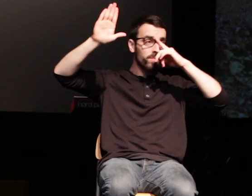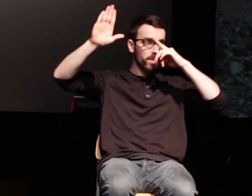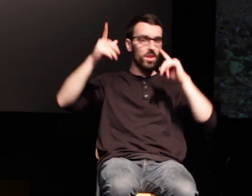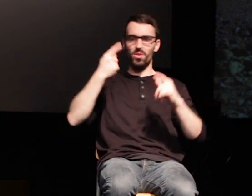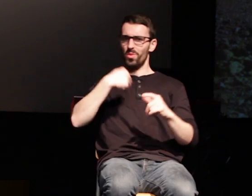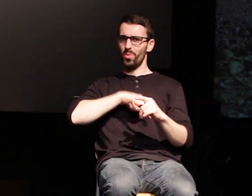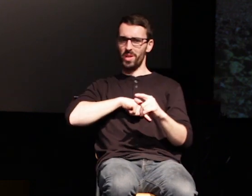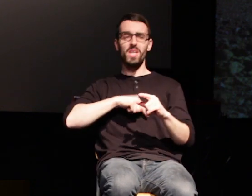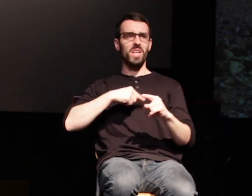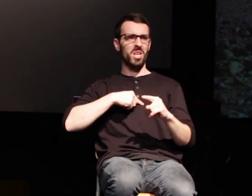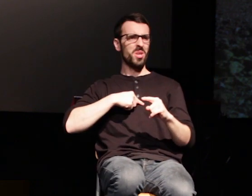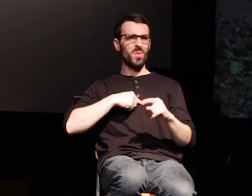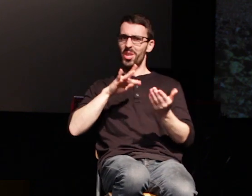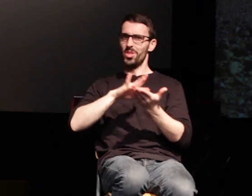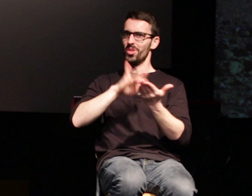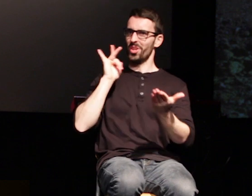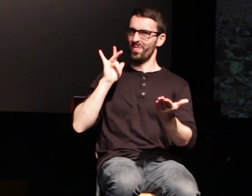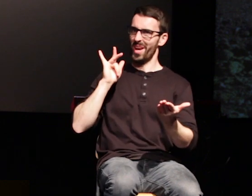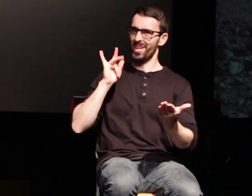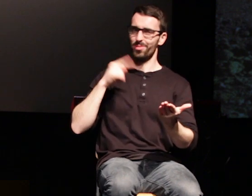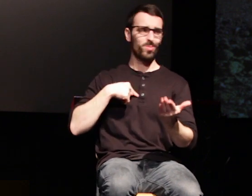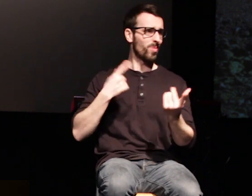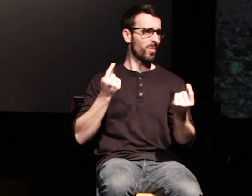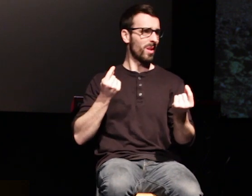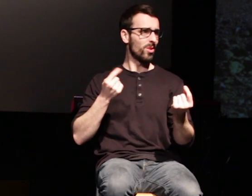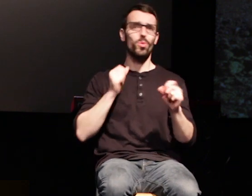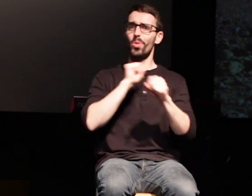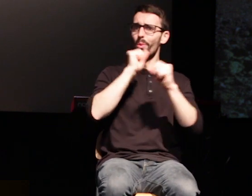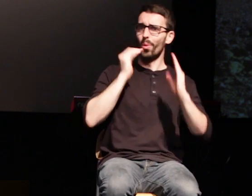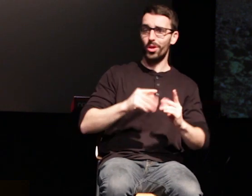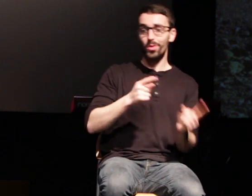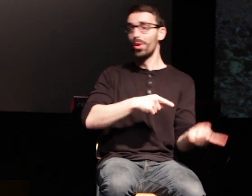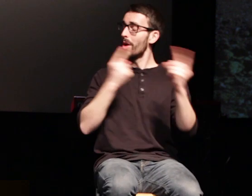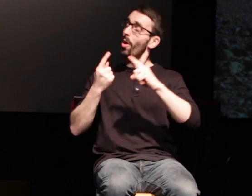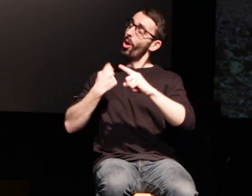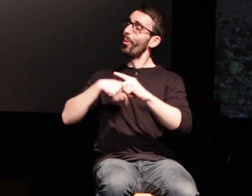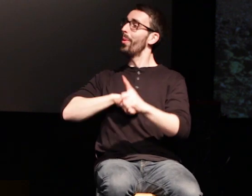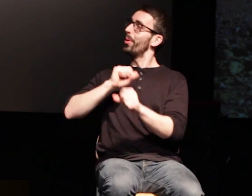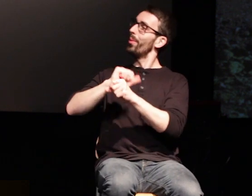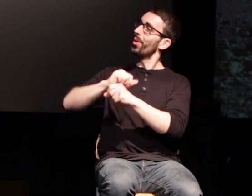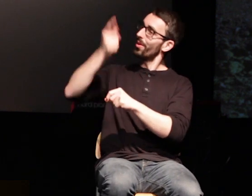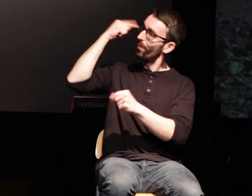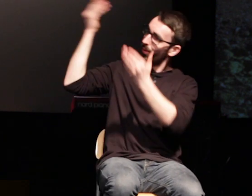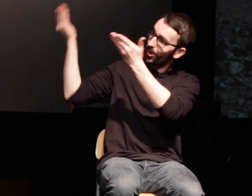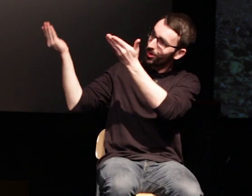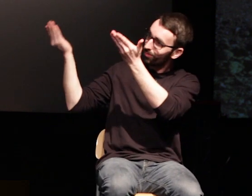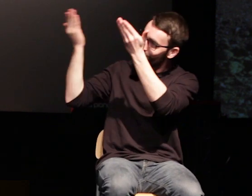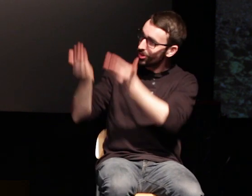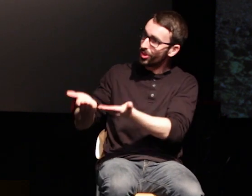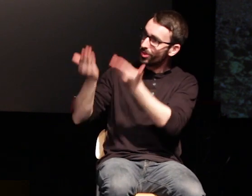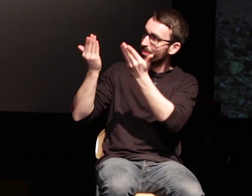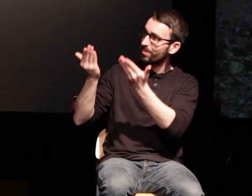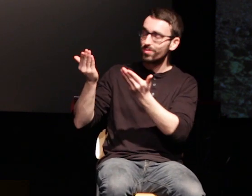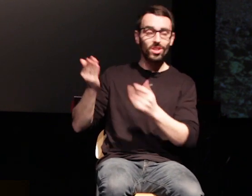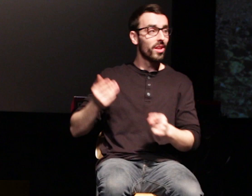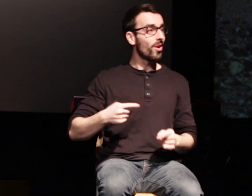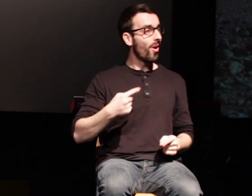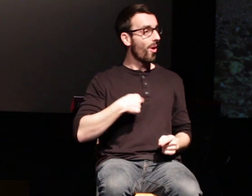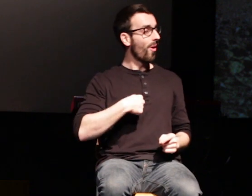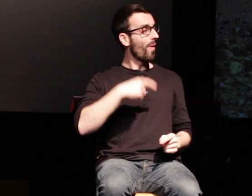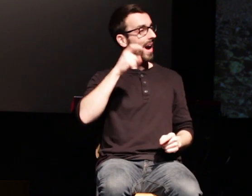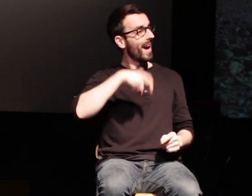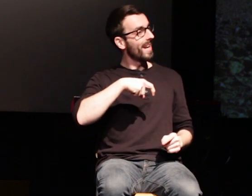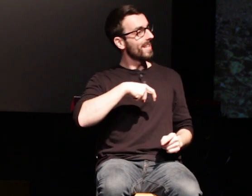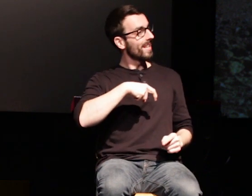say that and look back. But we would offer, like, we'll come work for you and do whatever. And so lucky me, a couple farmers went, hey, we can use him, big